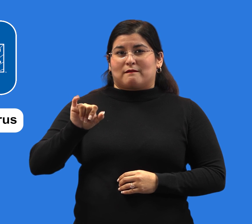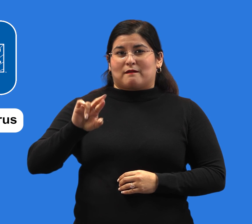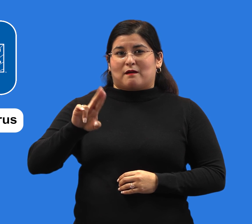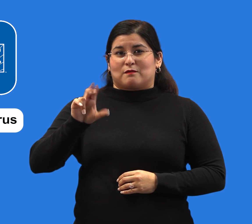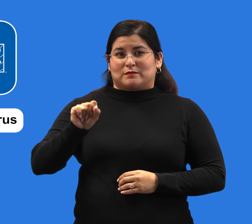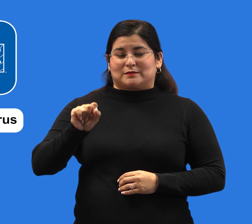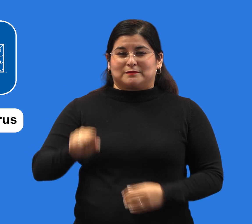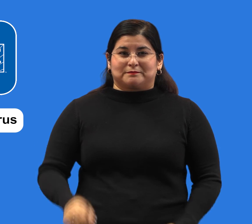Call 911 go to fullest. You